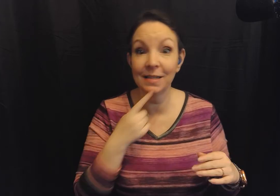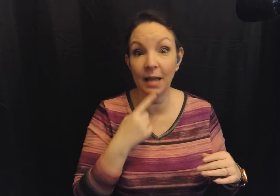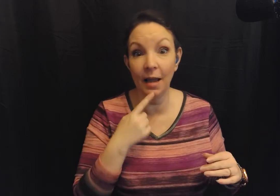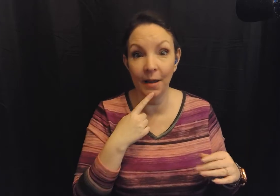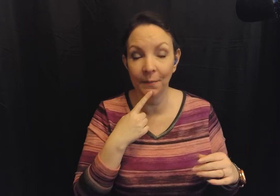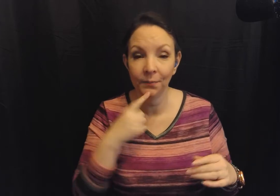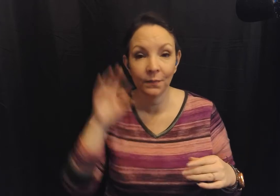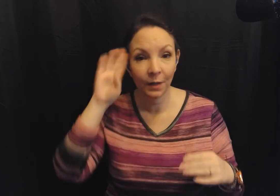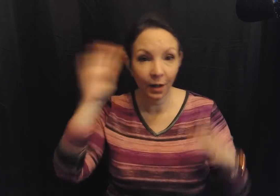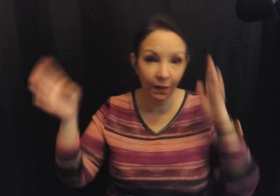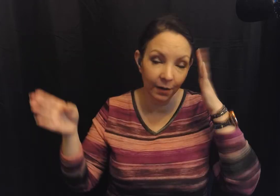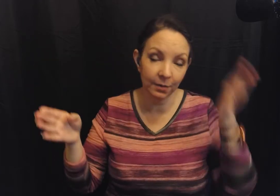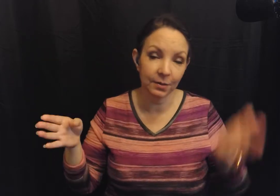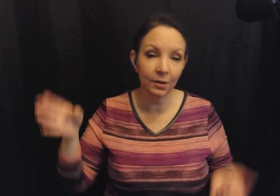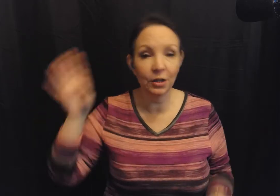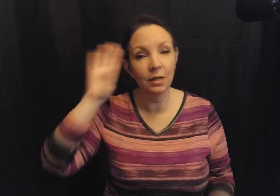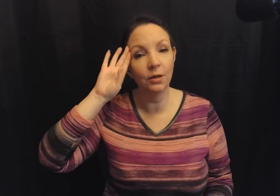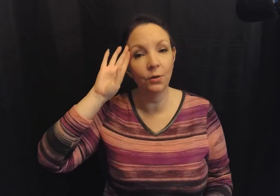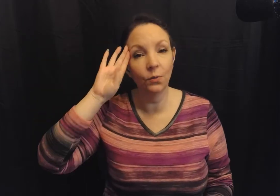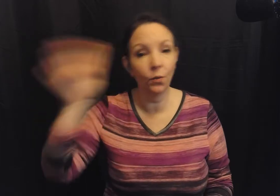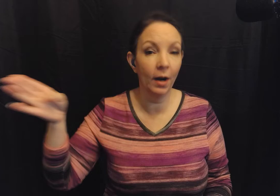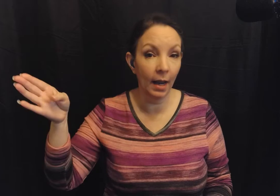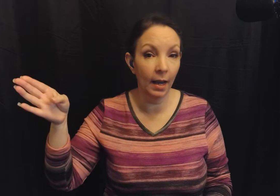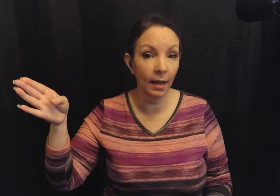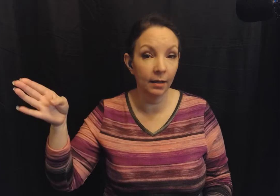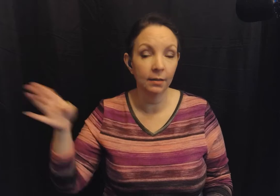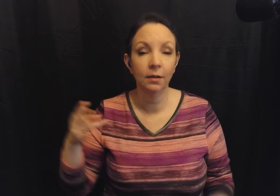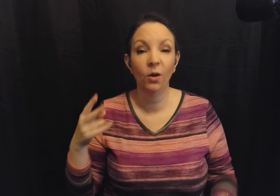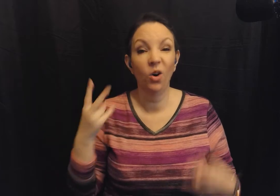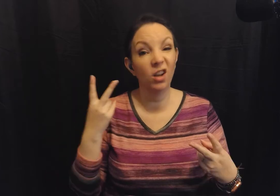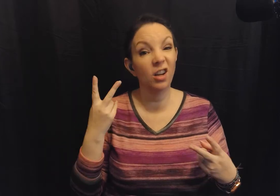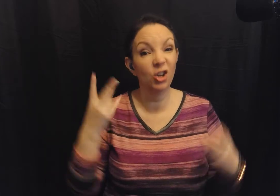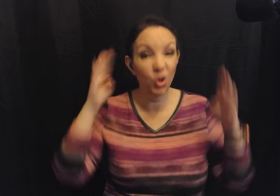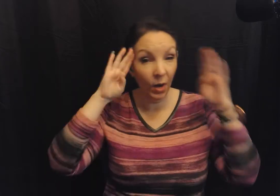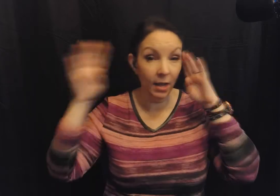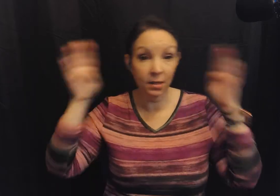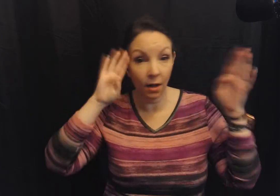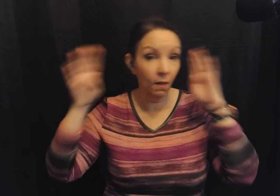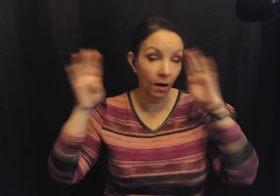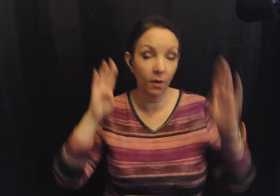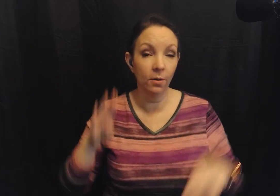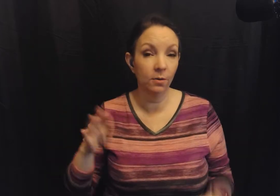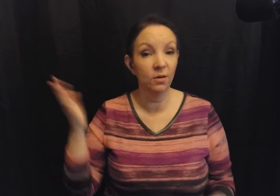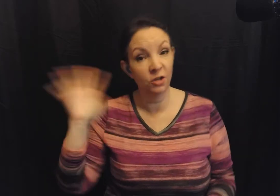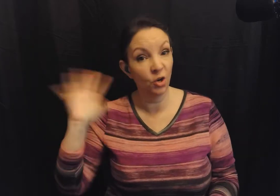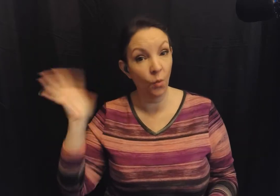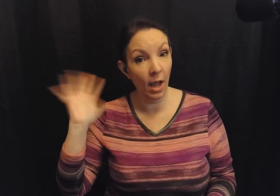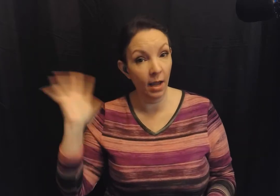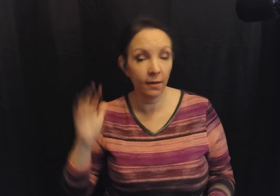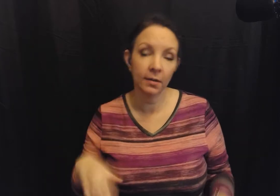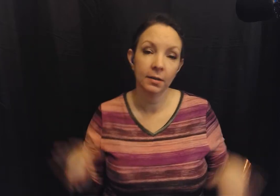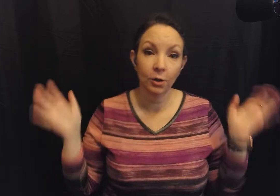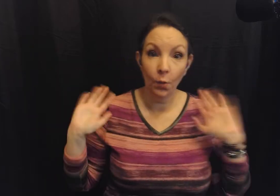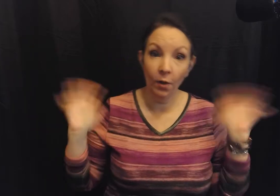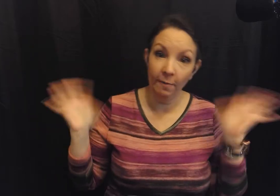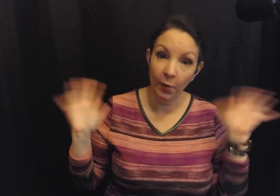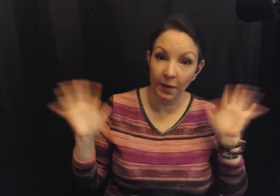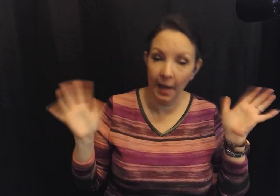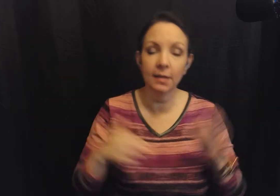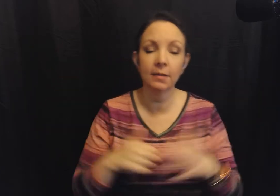say hello. So you can do one hand, or you can do two hands. Hello, wave, wave both hands. So